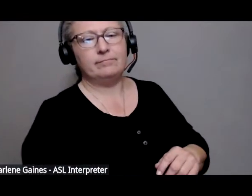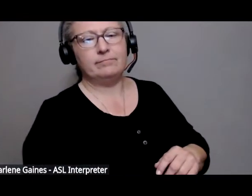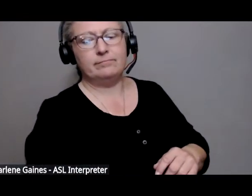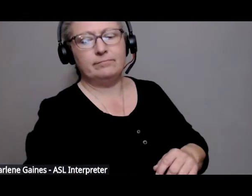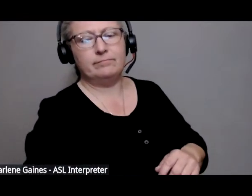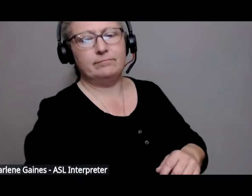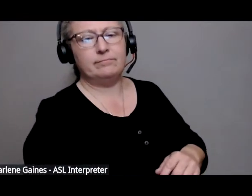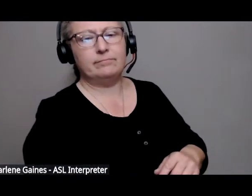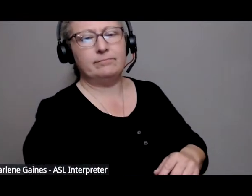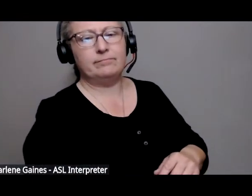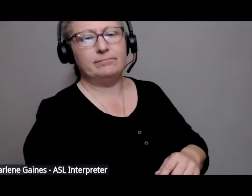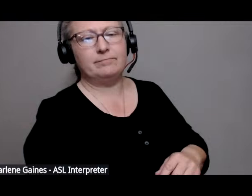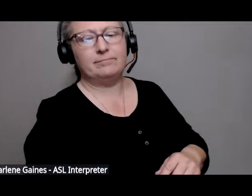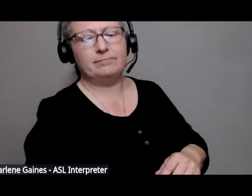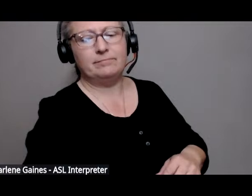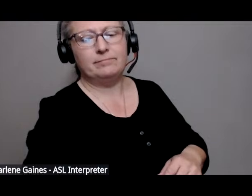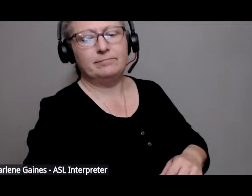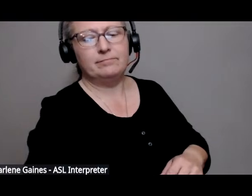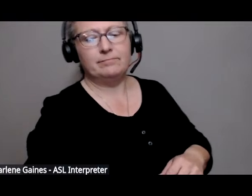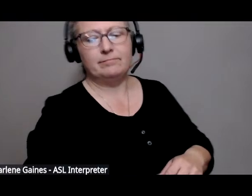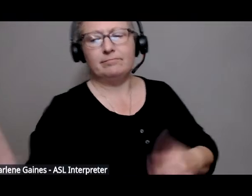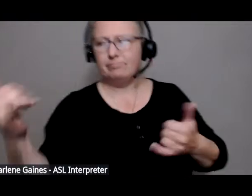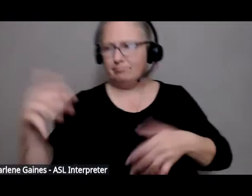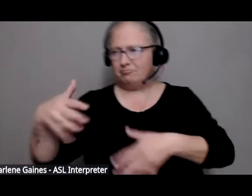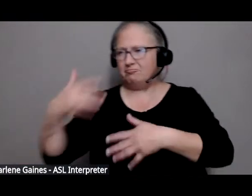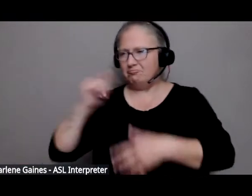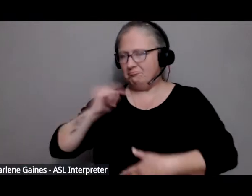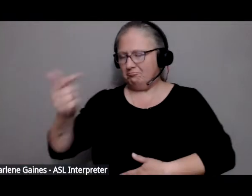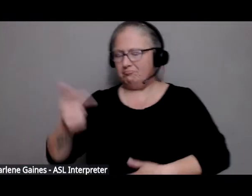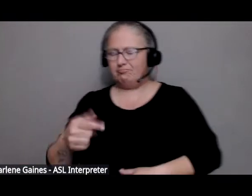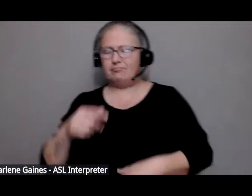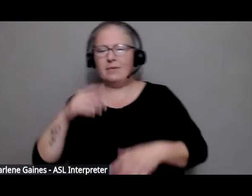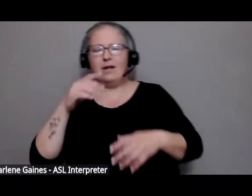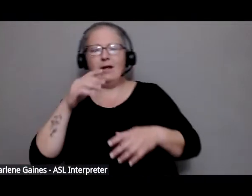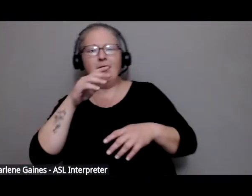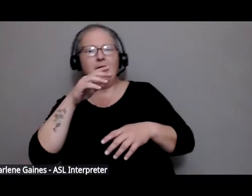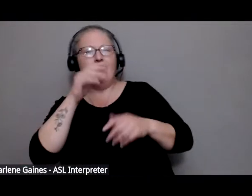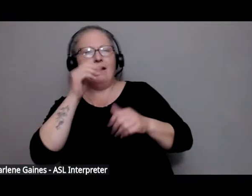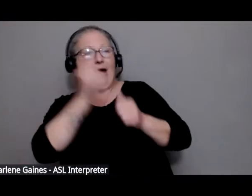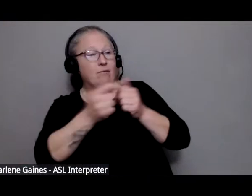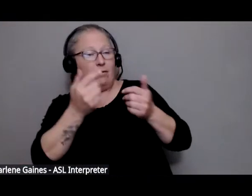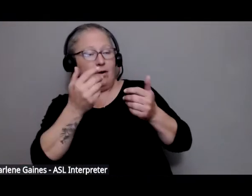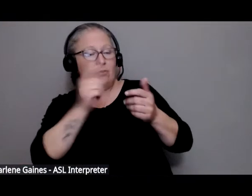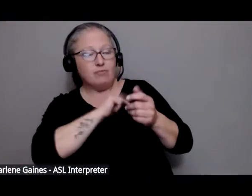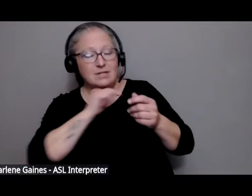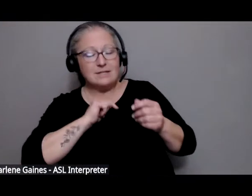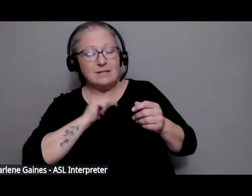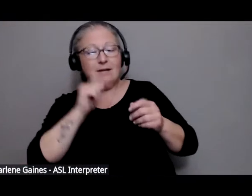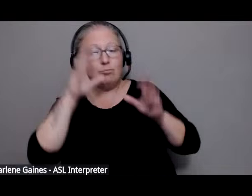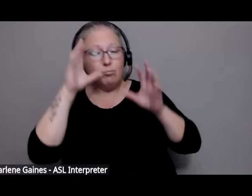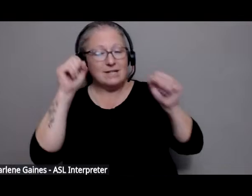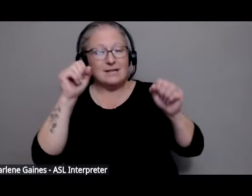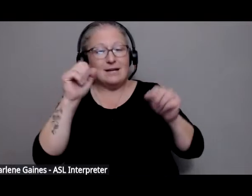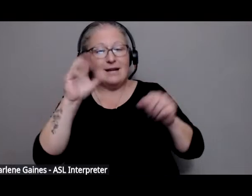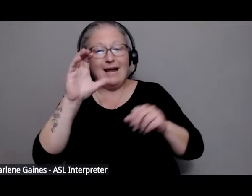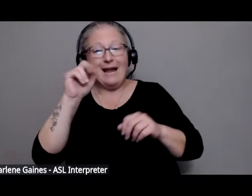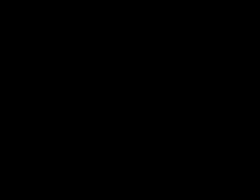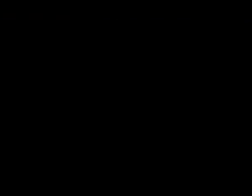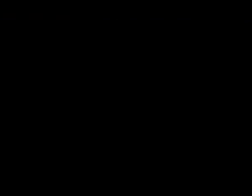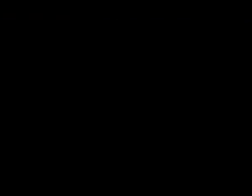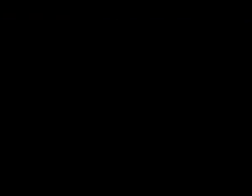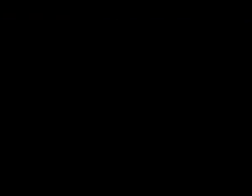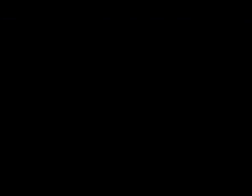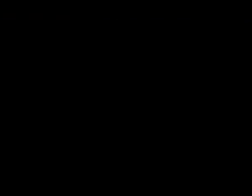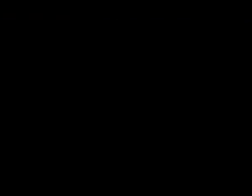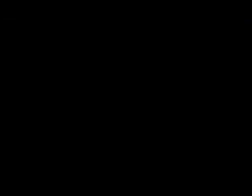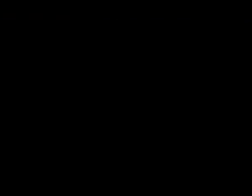take it away. Yeah. Yeah, I'm going to get us started. Board President Griffin, trustees, cabinet. I want to say Candace Thomas, who's the